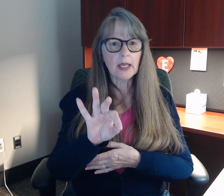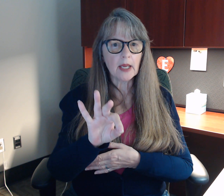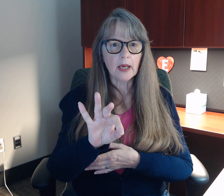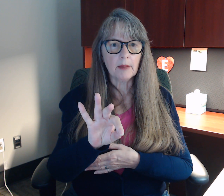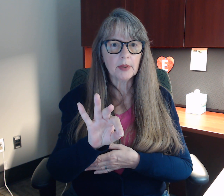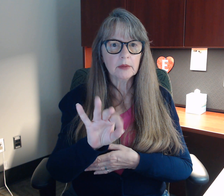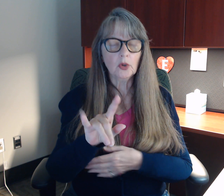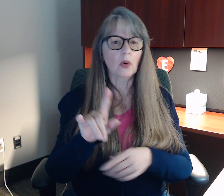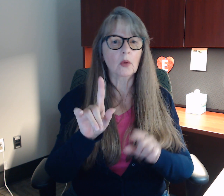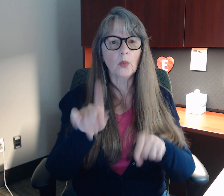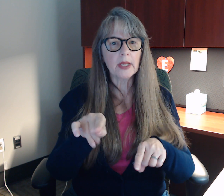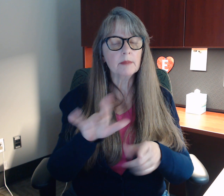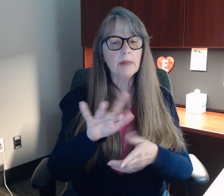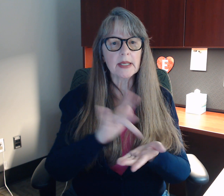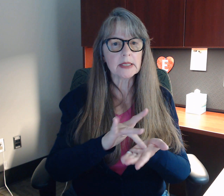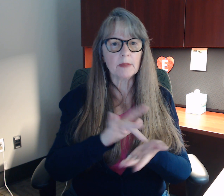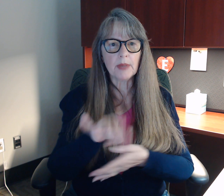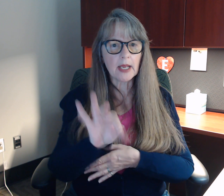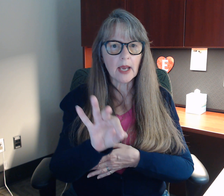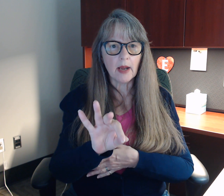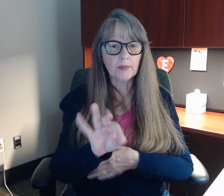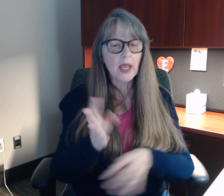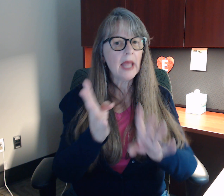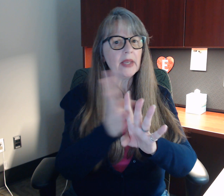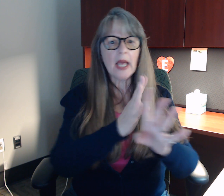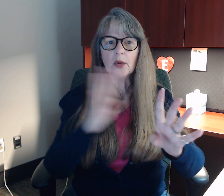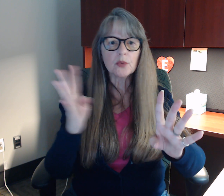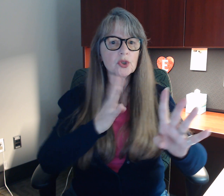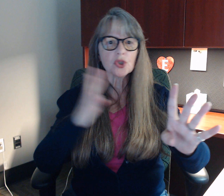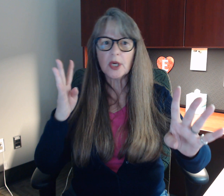up, or went medicine pick up, and the line was just